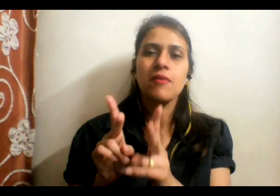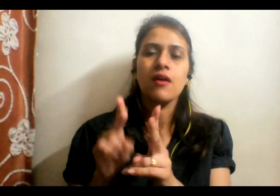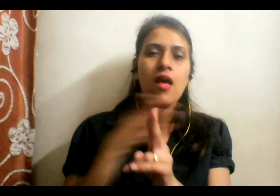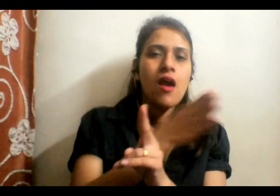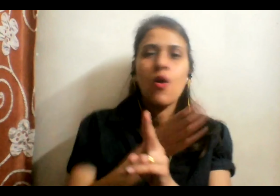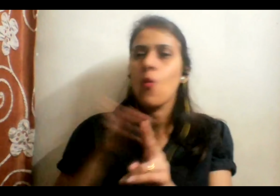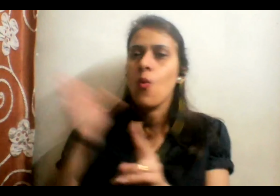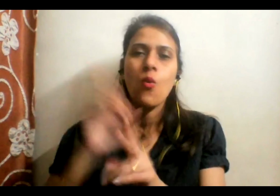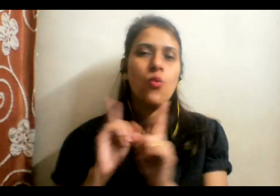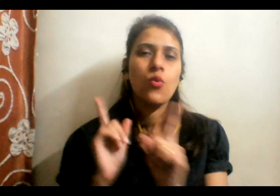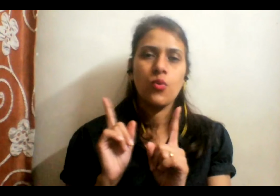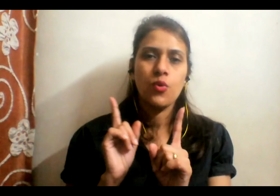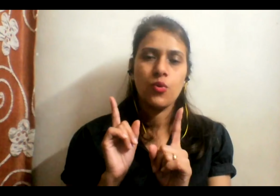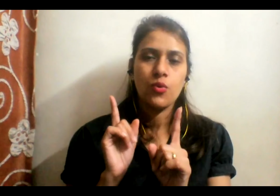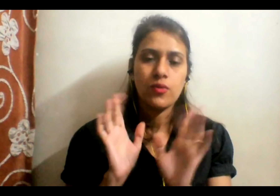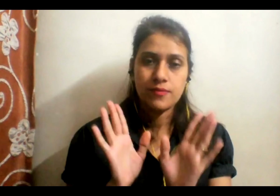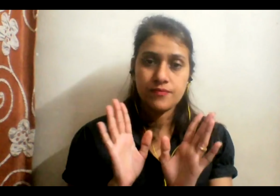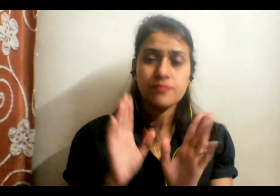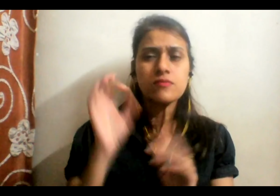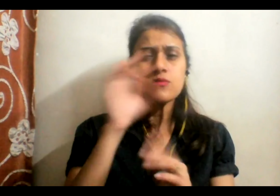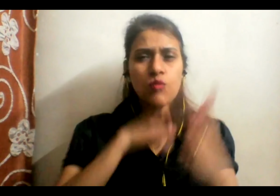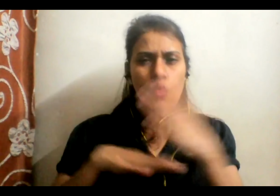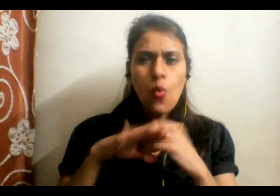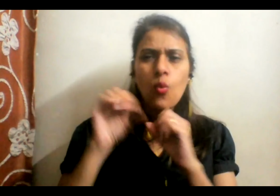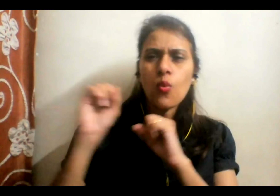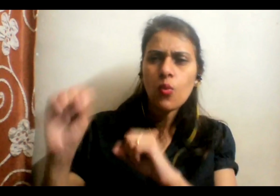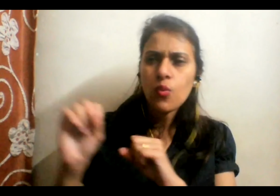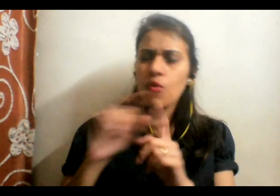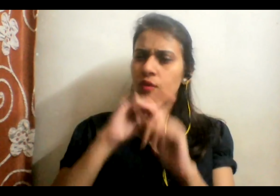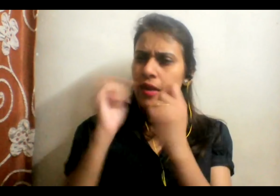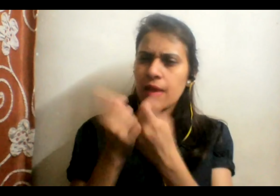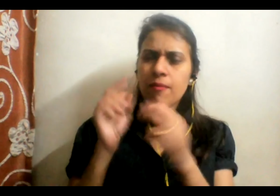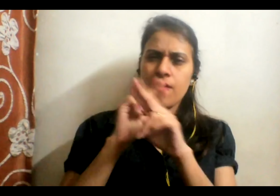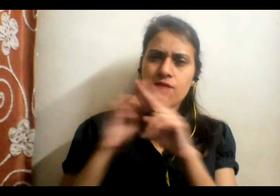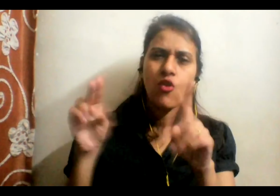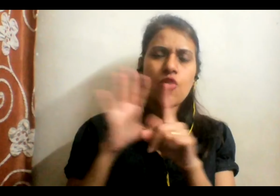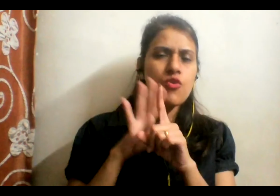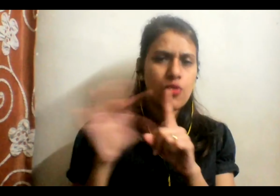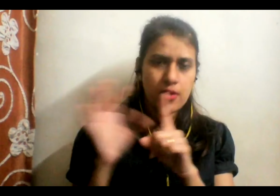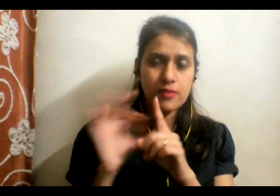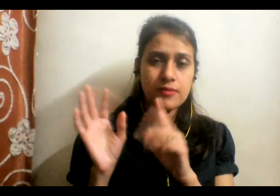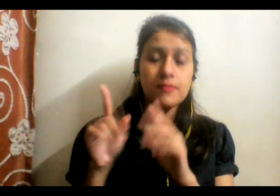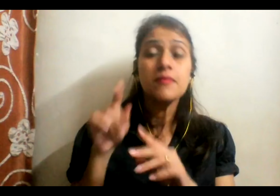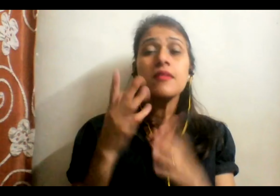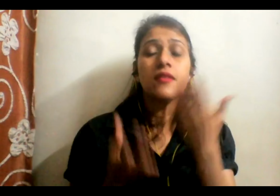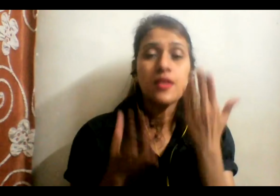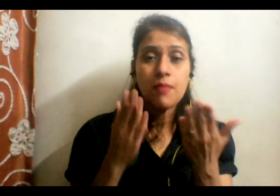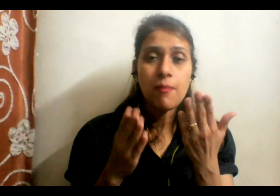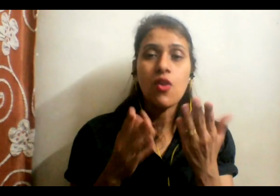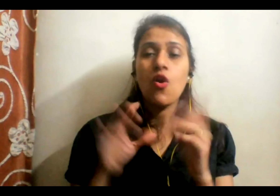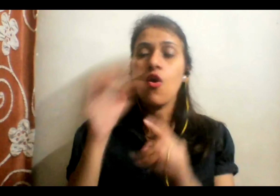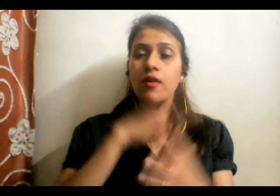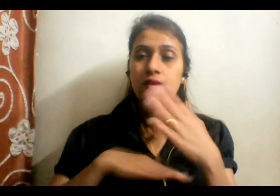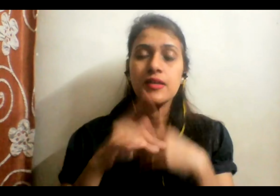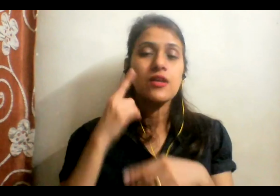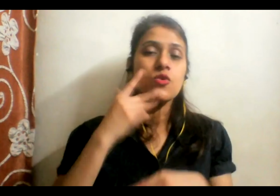if it's not completely organizational where a whole team is doing it, or even if it's organizational where a whole team is